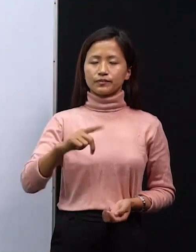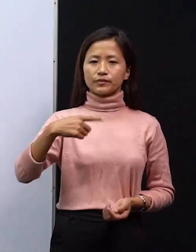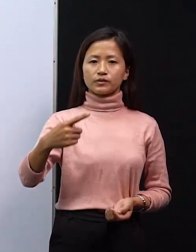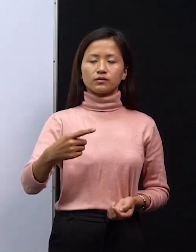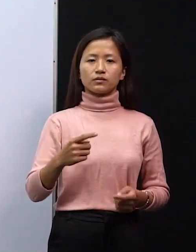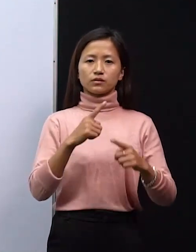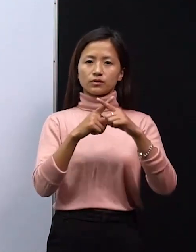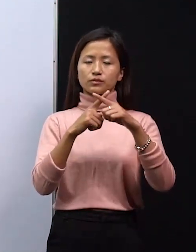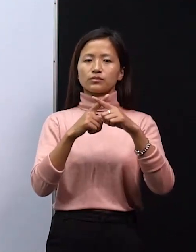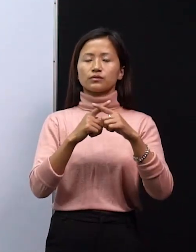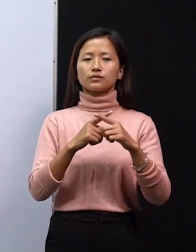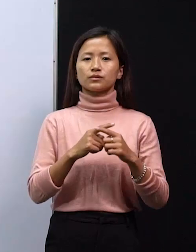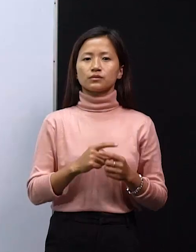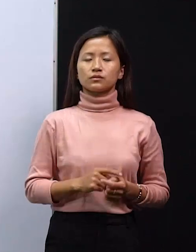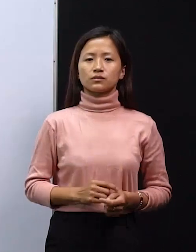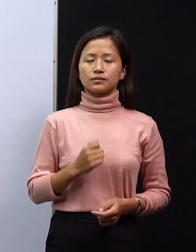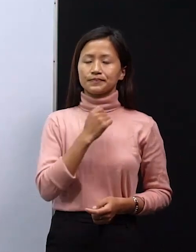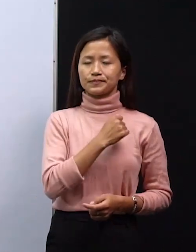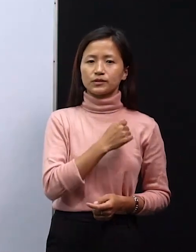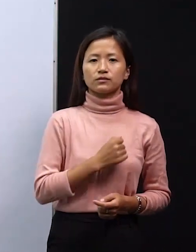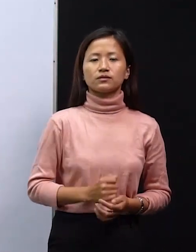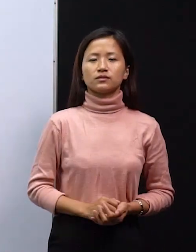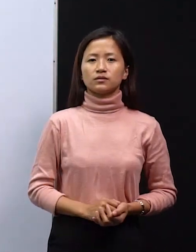Next, into, oh sorry, not into,